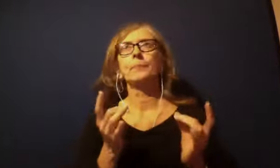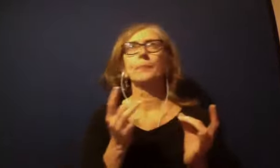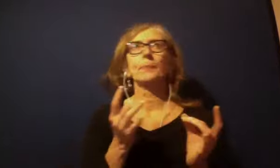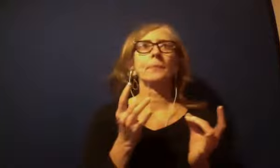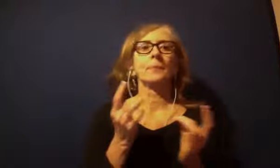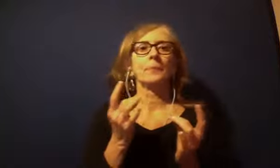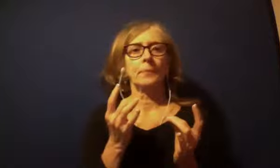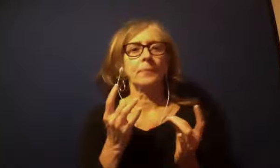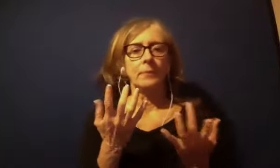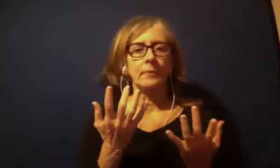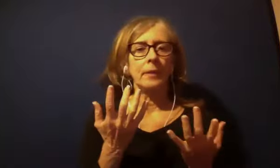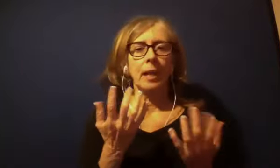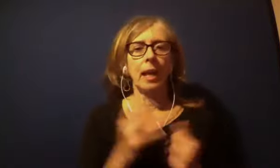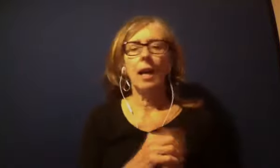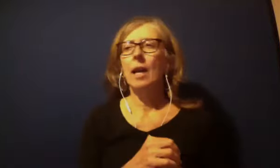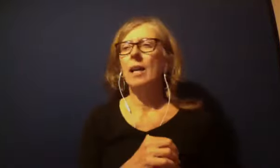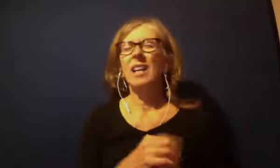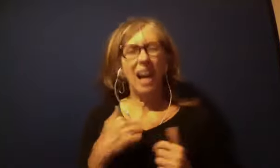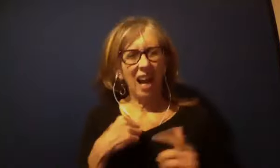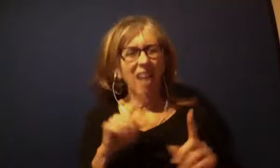was a step away from going to go and see a psychic and all that sort of stuff.